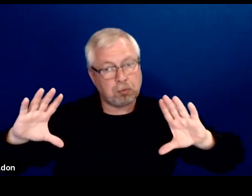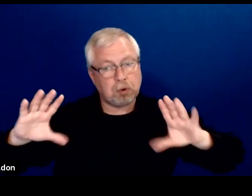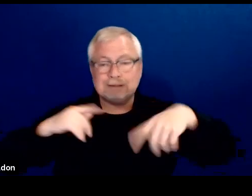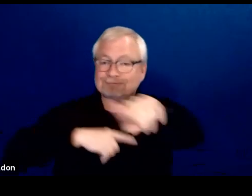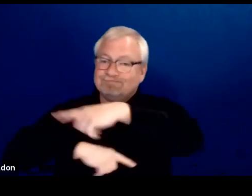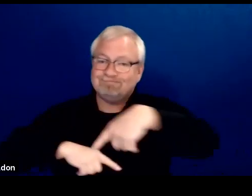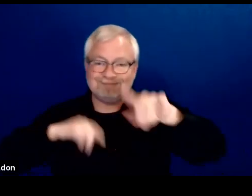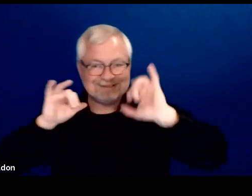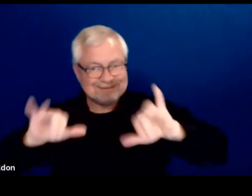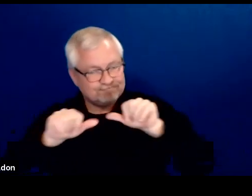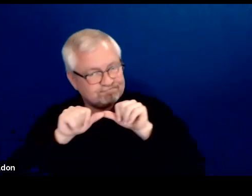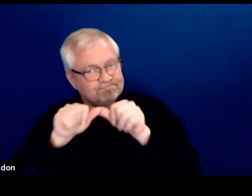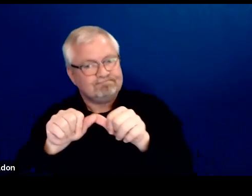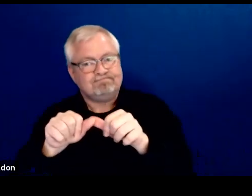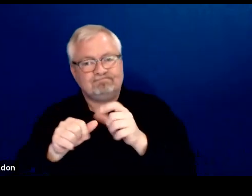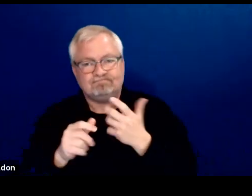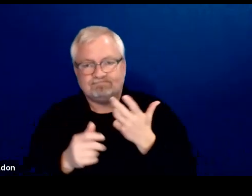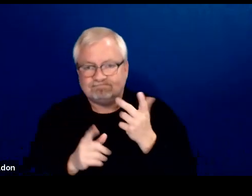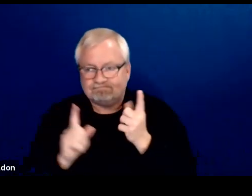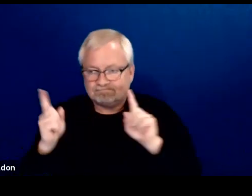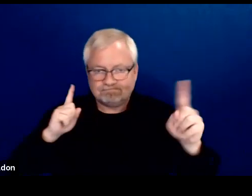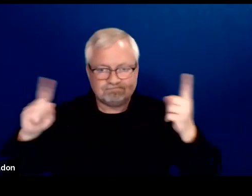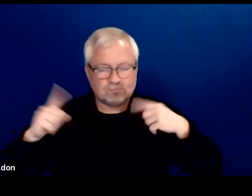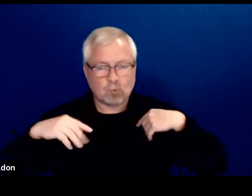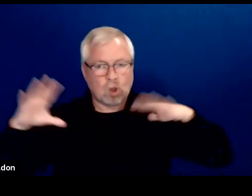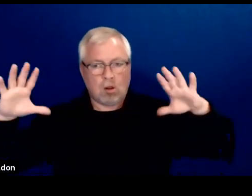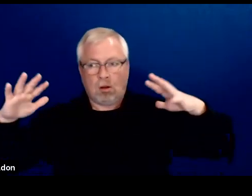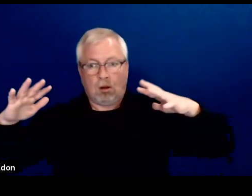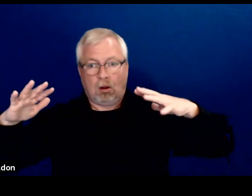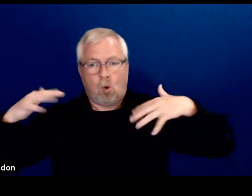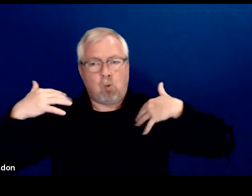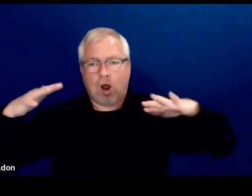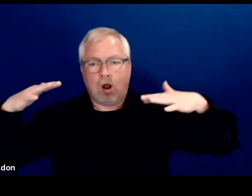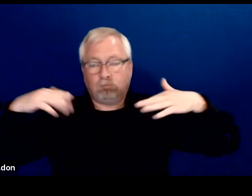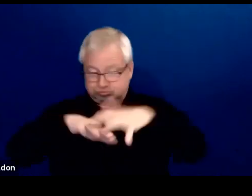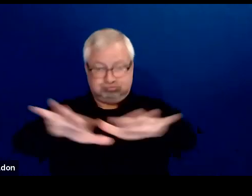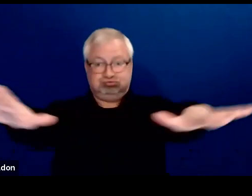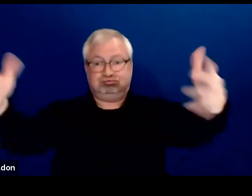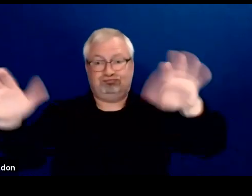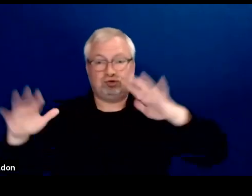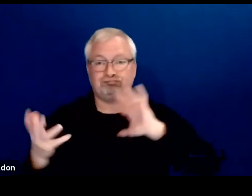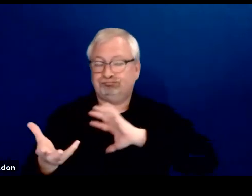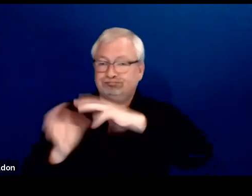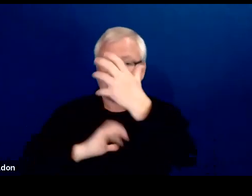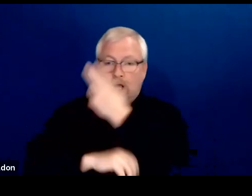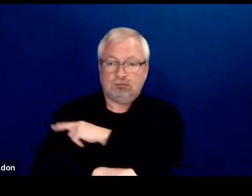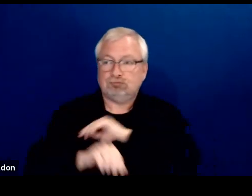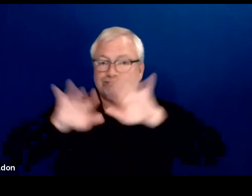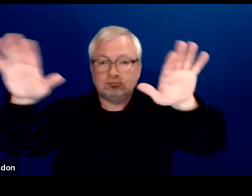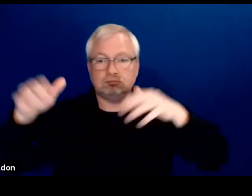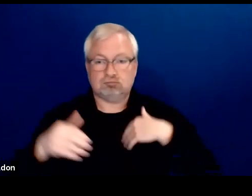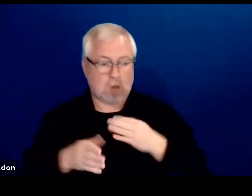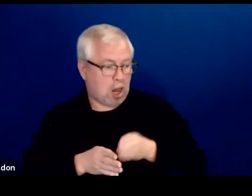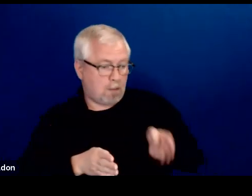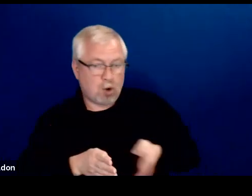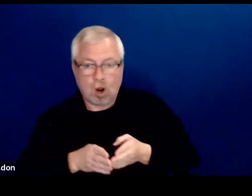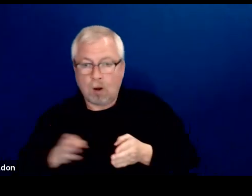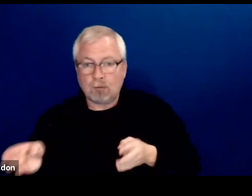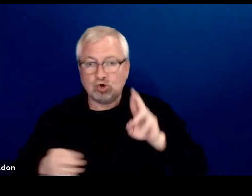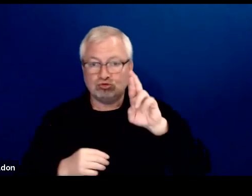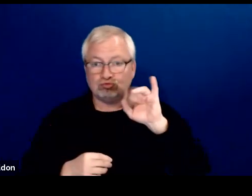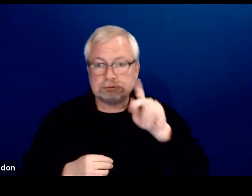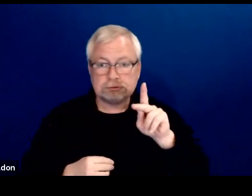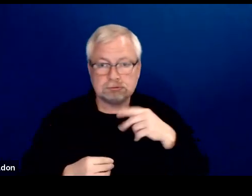overflowing of the hospitals, thus putting our neighbors at risk. And the quicker we do that with the work that's being done on testing and some of